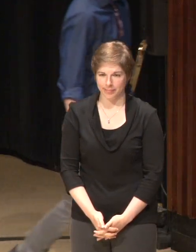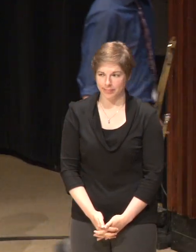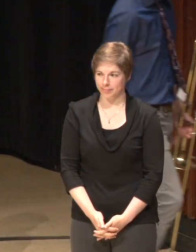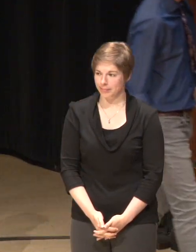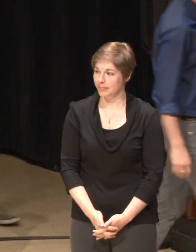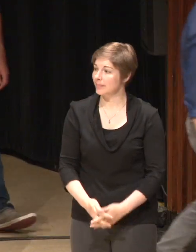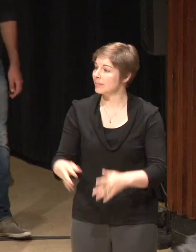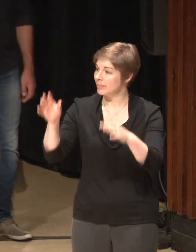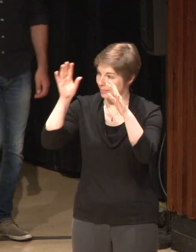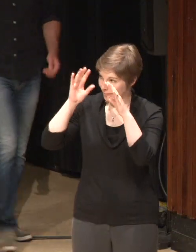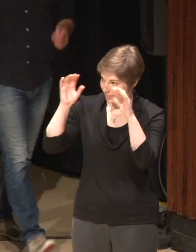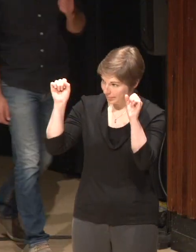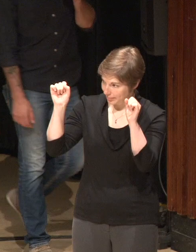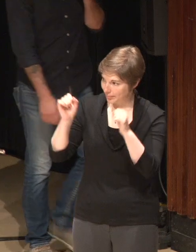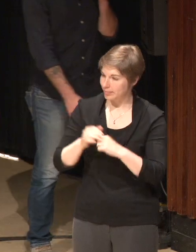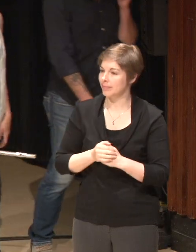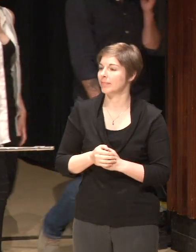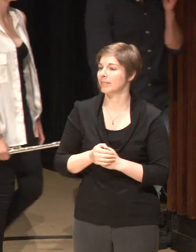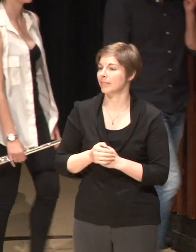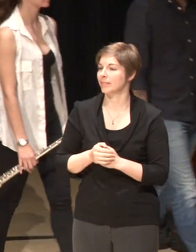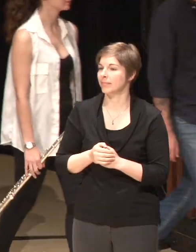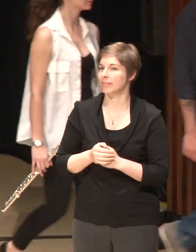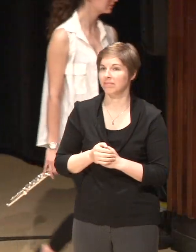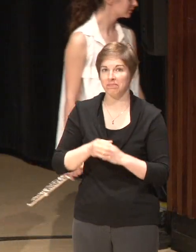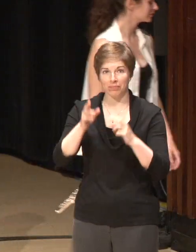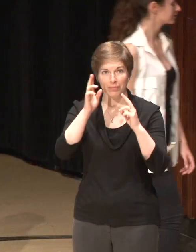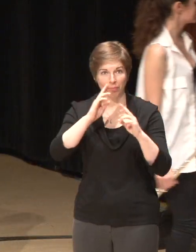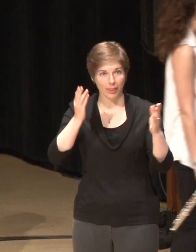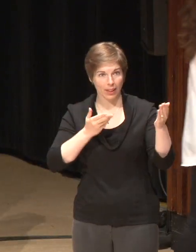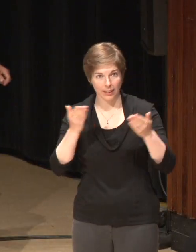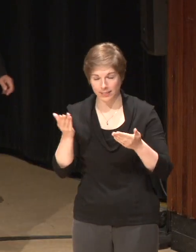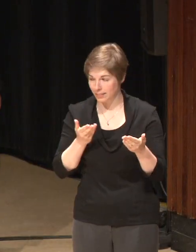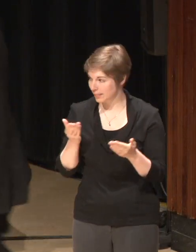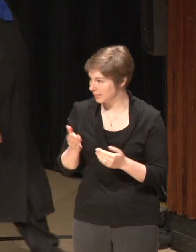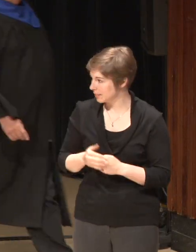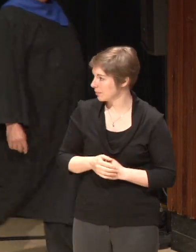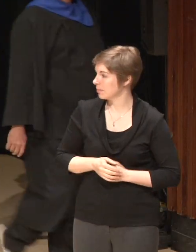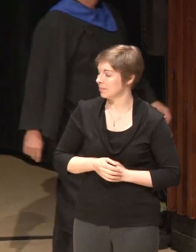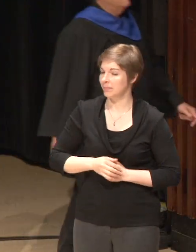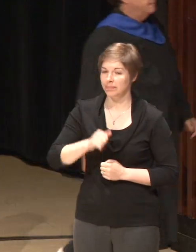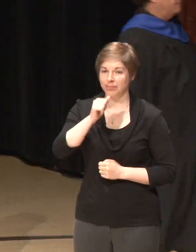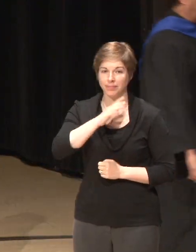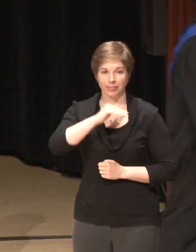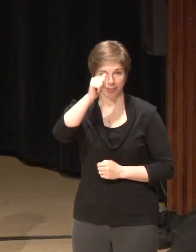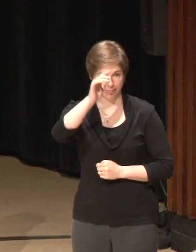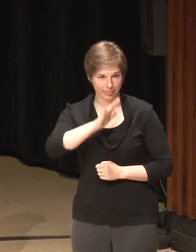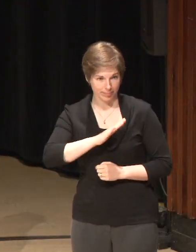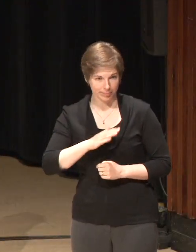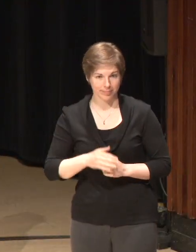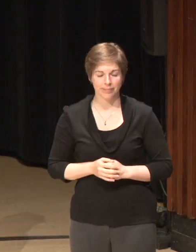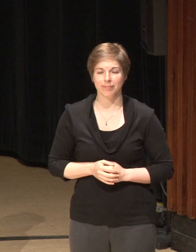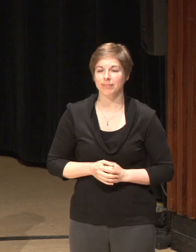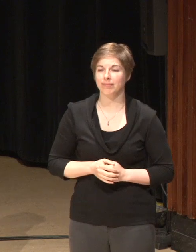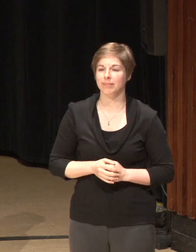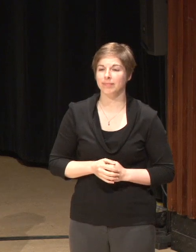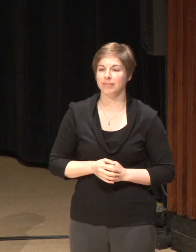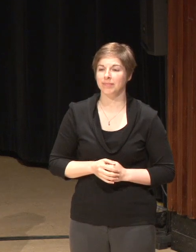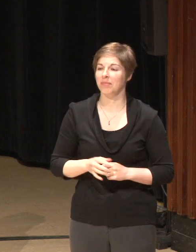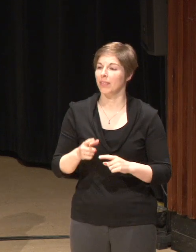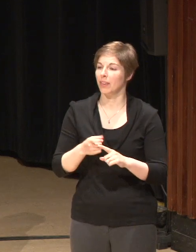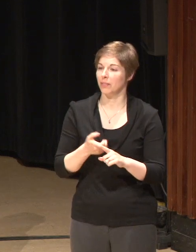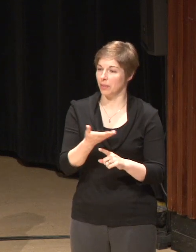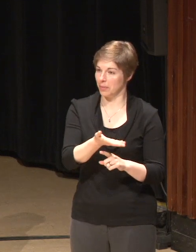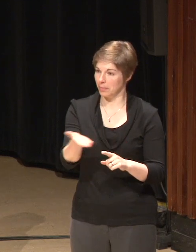Mr. President, honored guests, ladies and gentlemen, on behalf of the